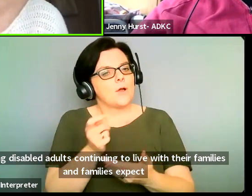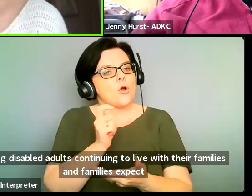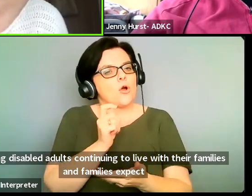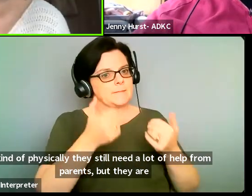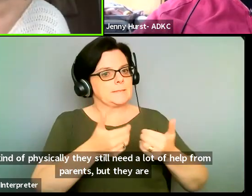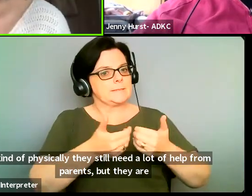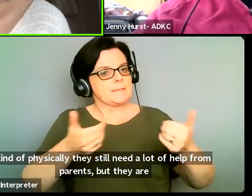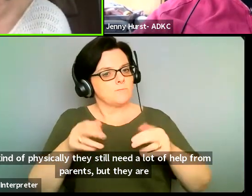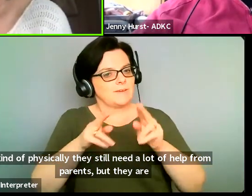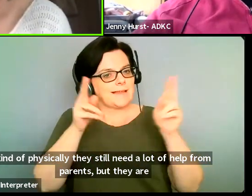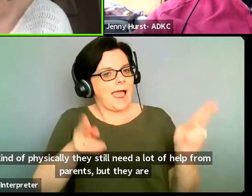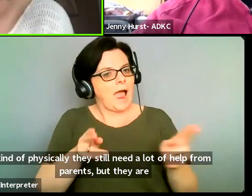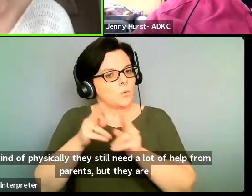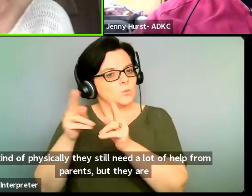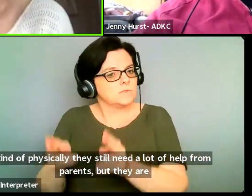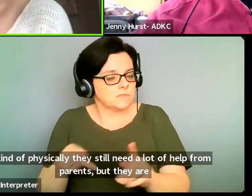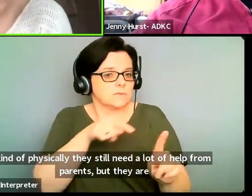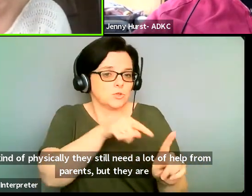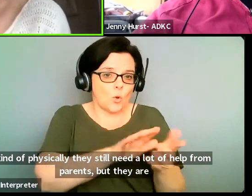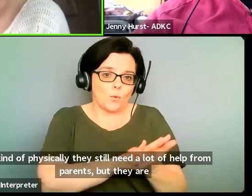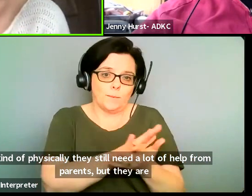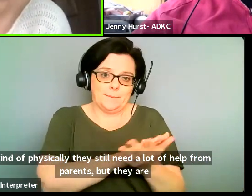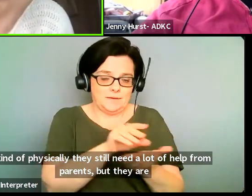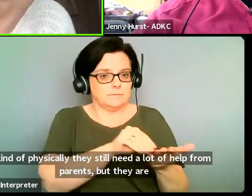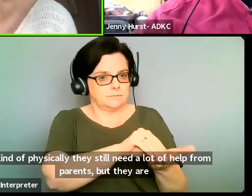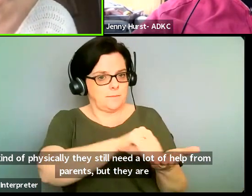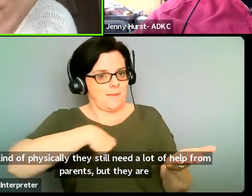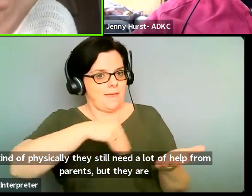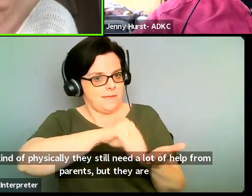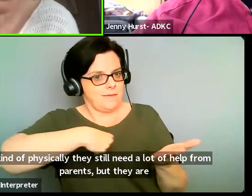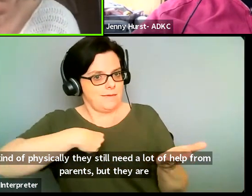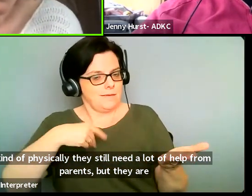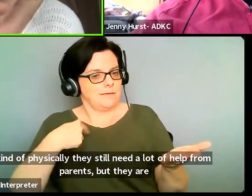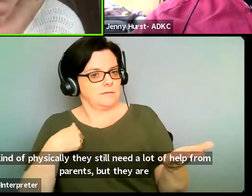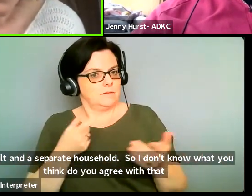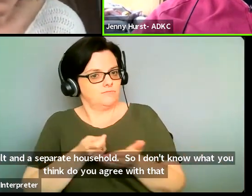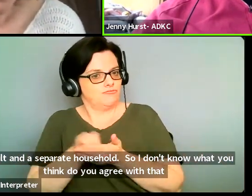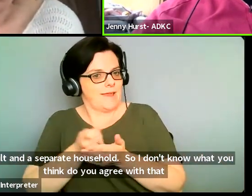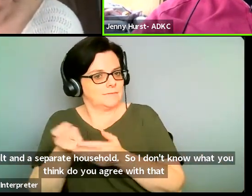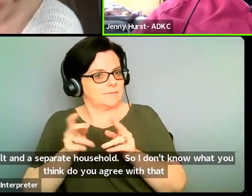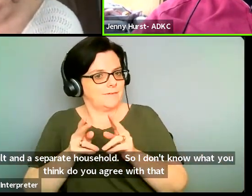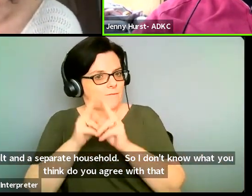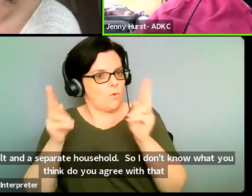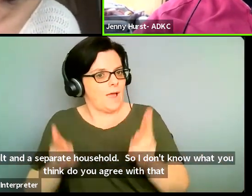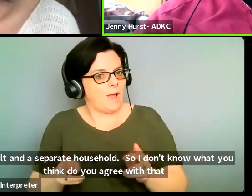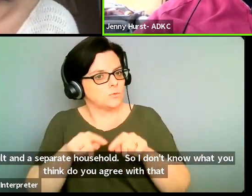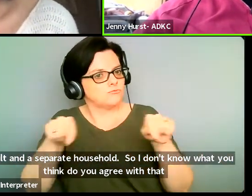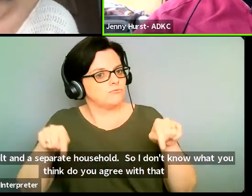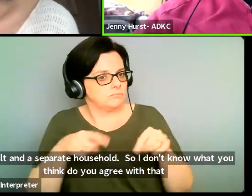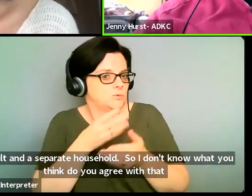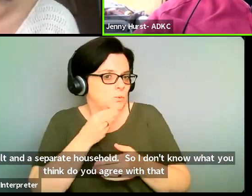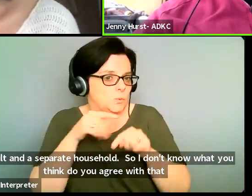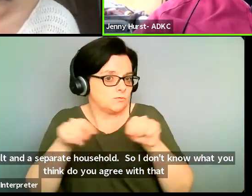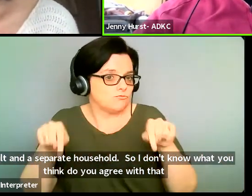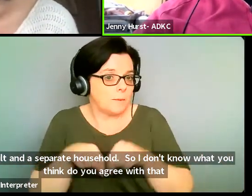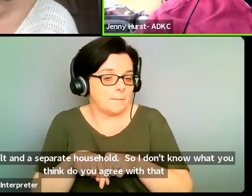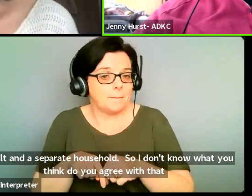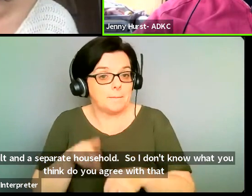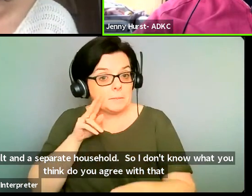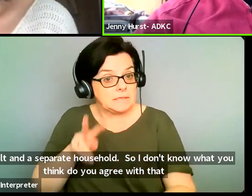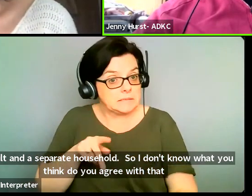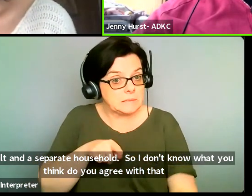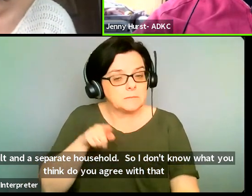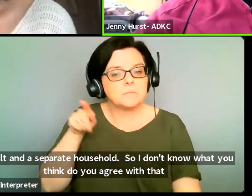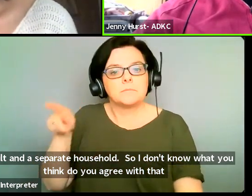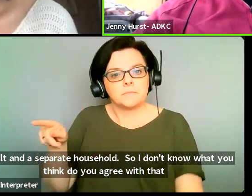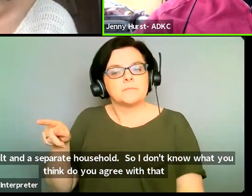So for example, do you agree with that? And have you seen cases like that, Jenny? Absolutely. I do